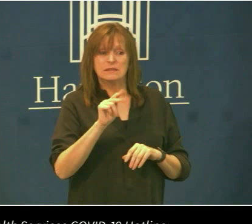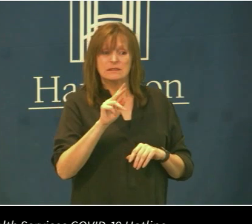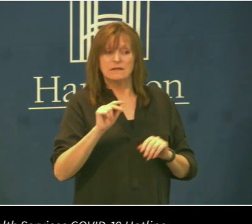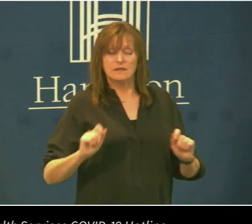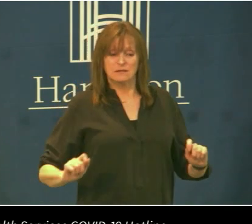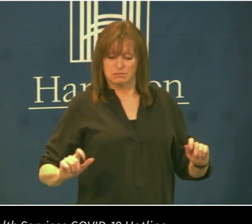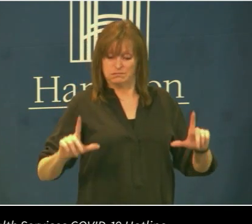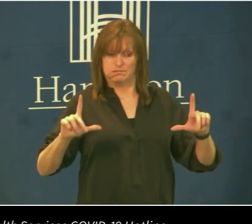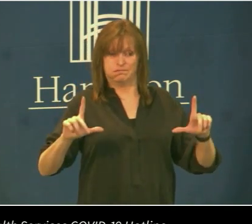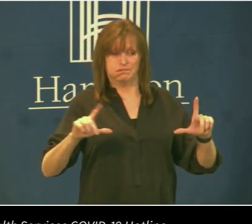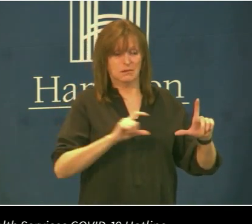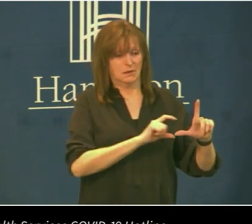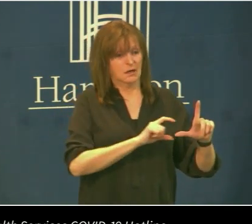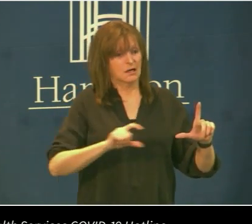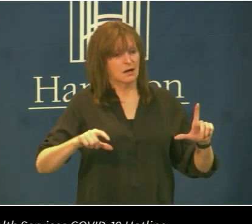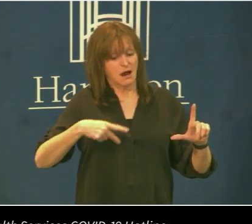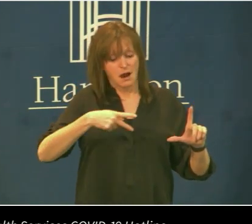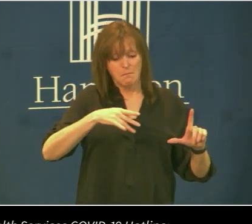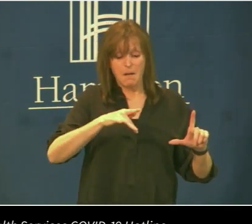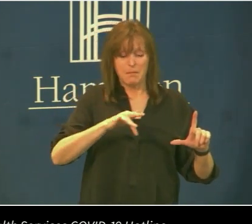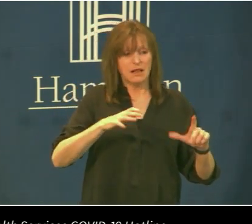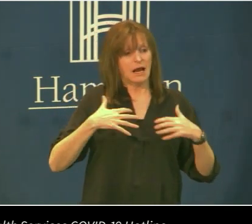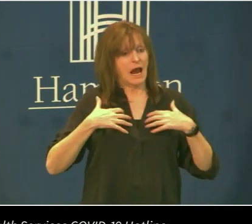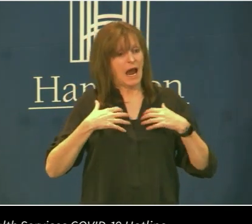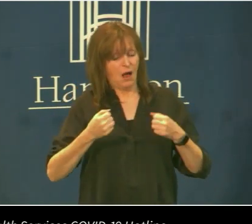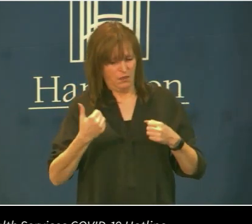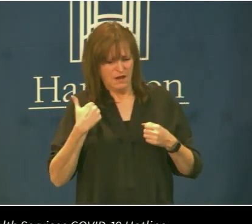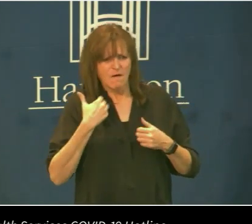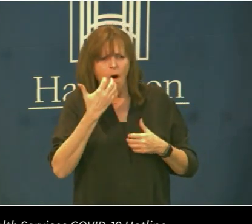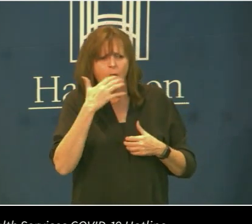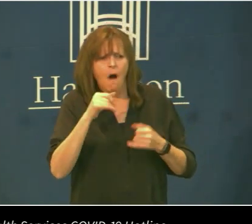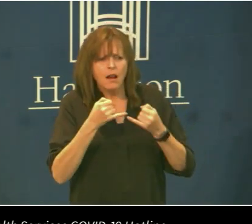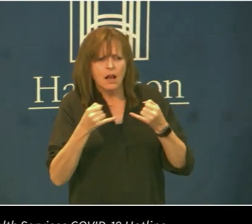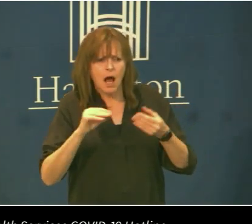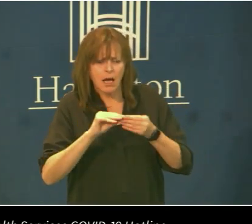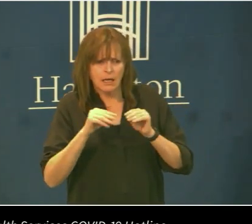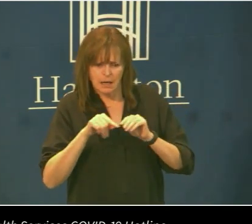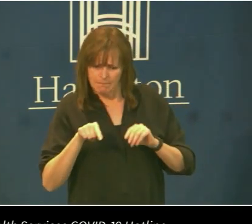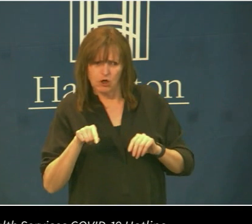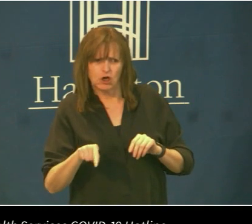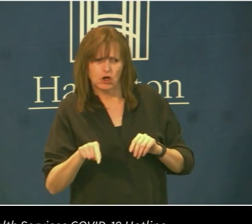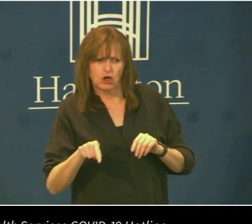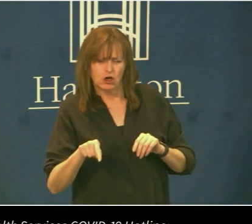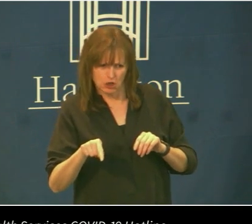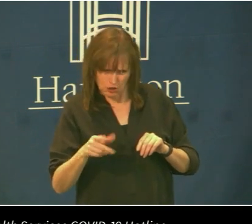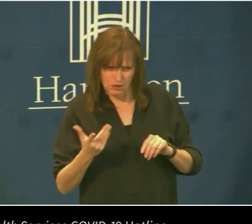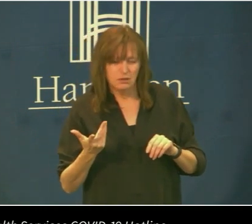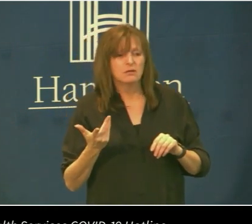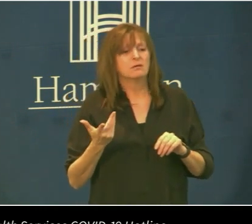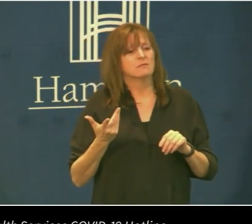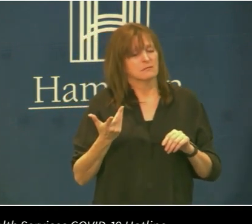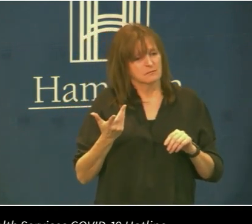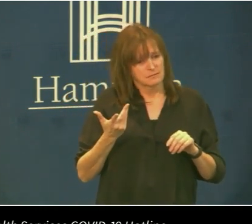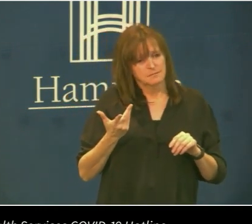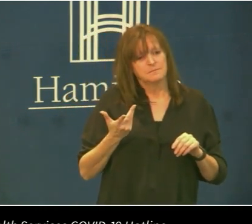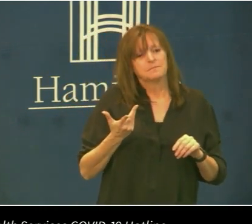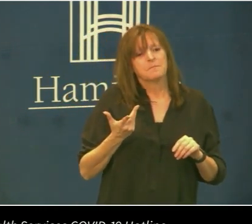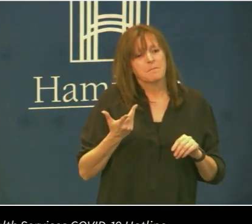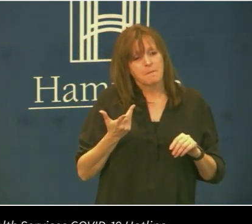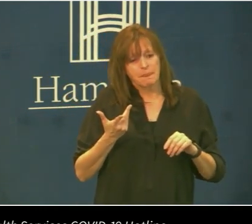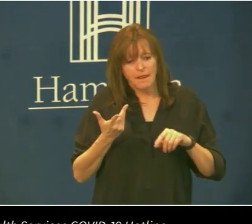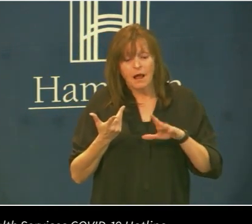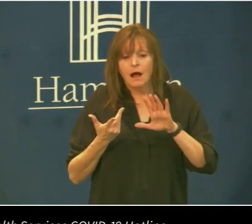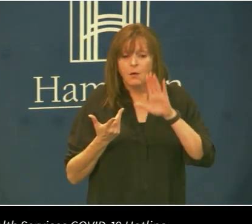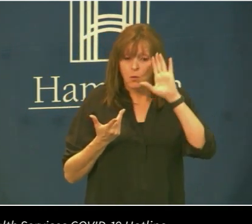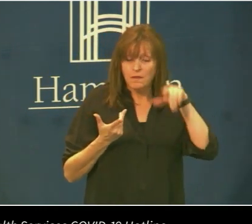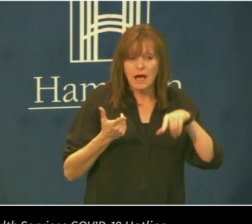helping out is provide blood. Canadian Blood Services has a shortage. You can go to blood.ca. They'll be